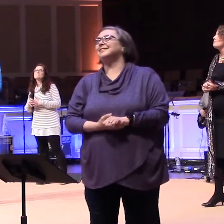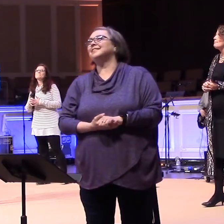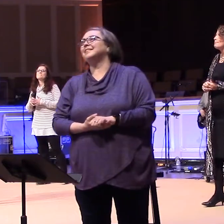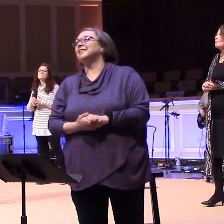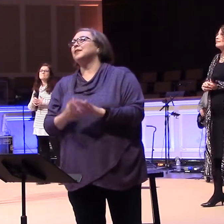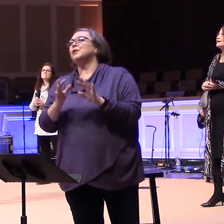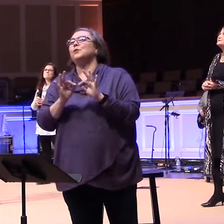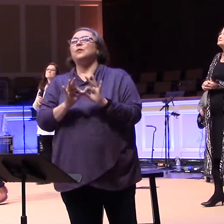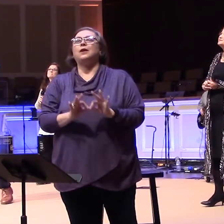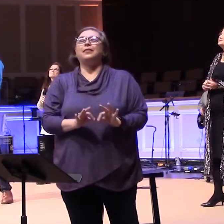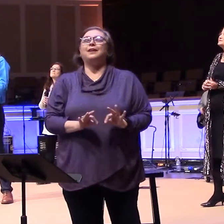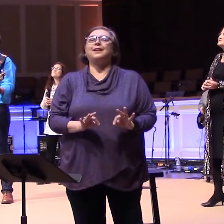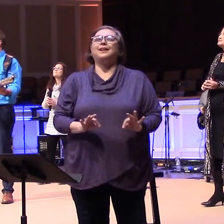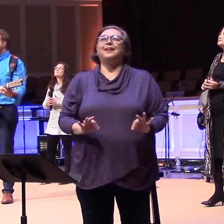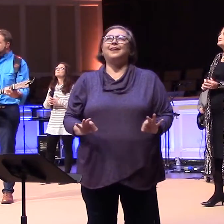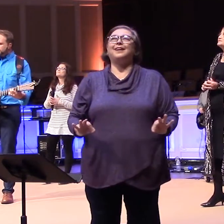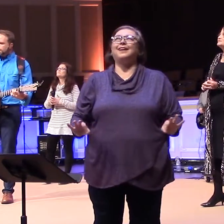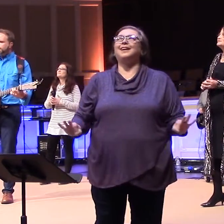Again, worthy.